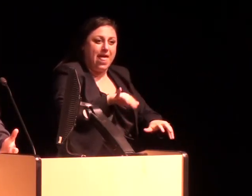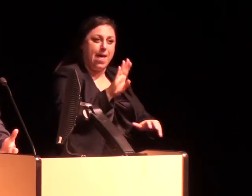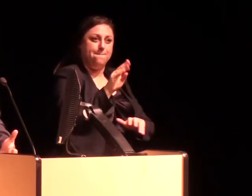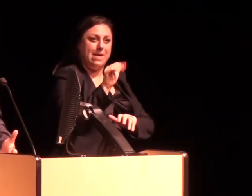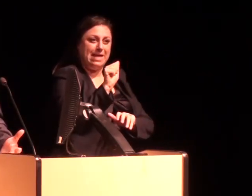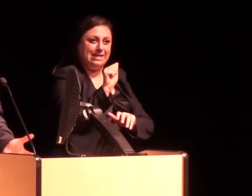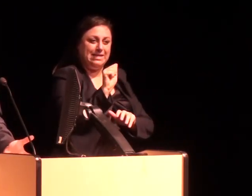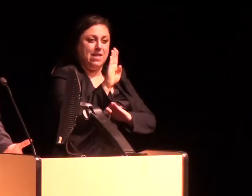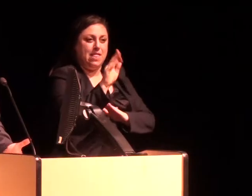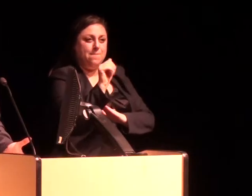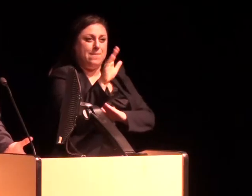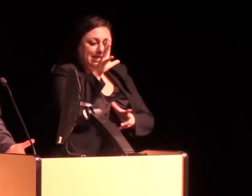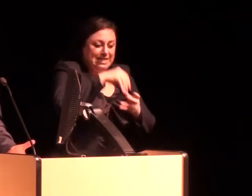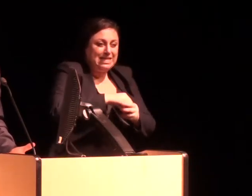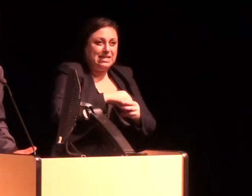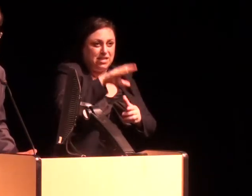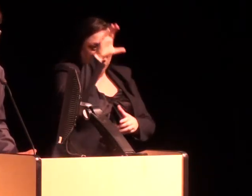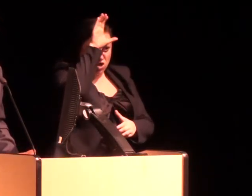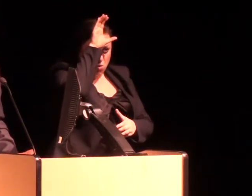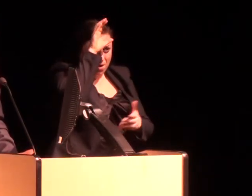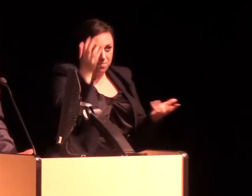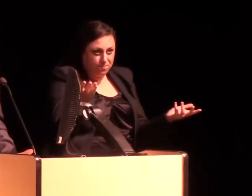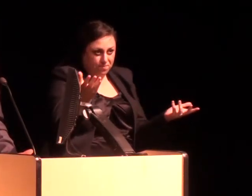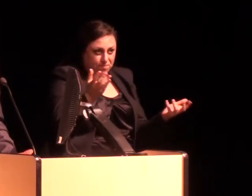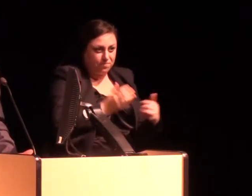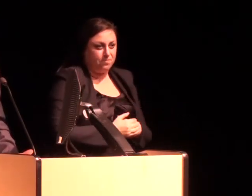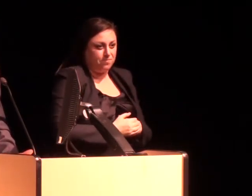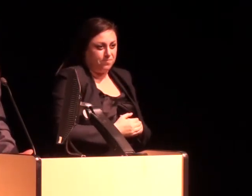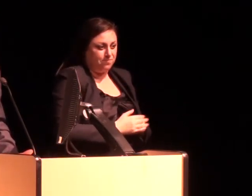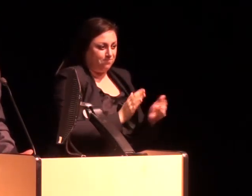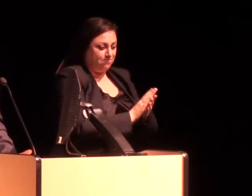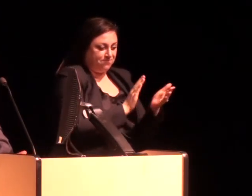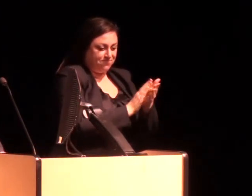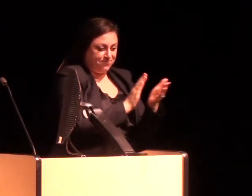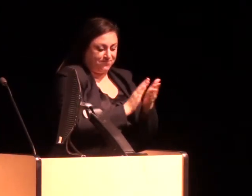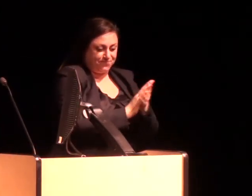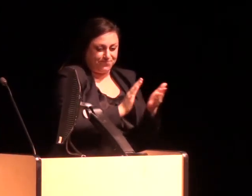in Cuba. And as a matter of fact, you don't need a base in the 21st century.